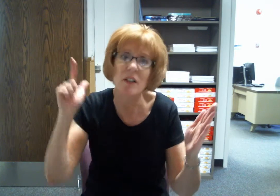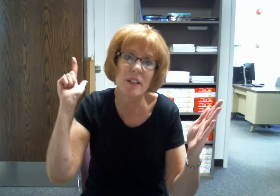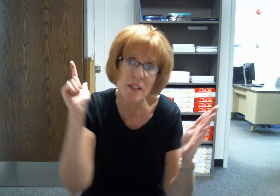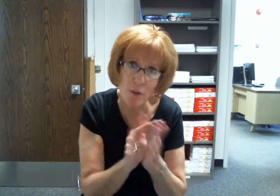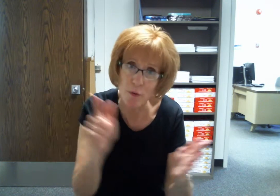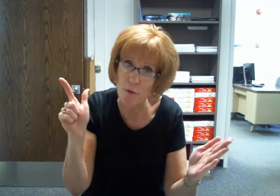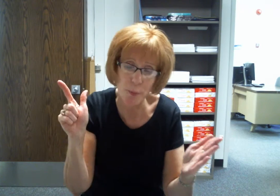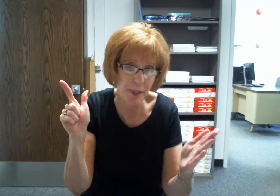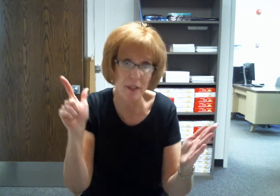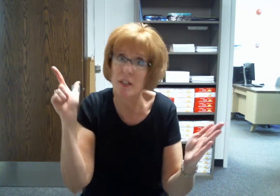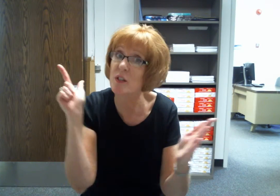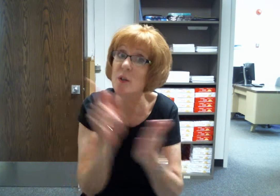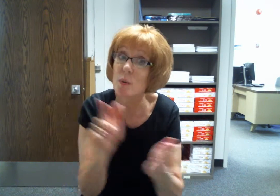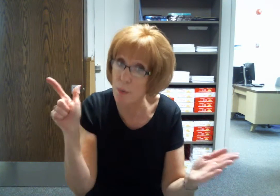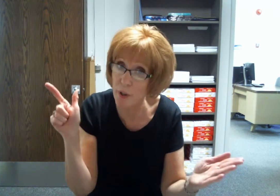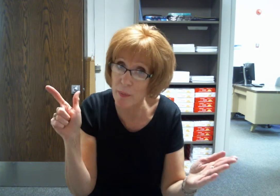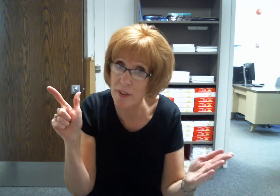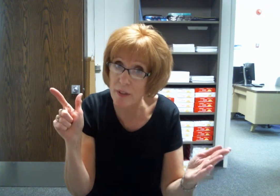It's forbidden. It's prohibited.